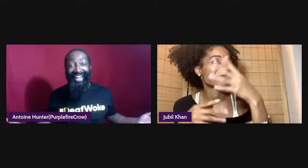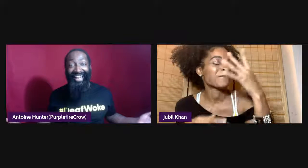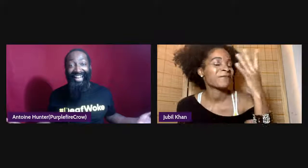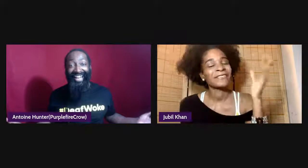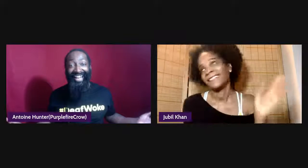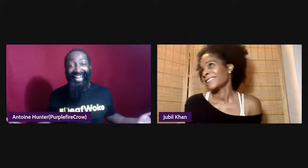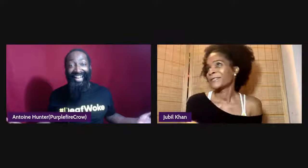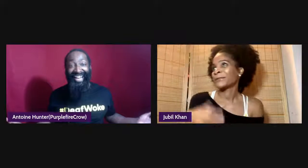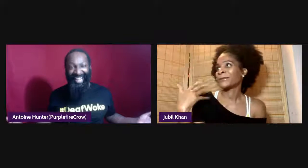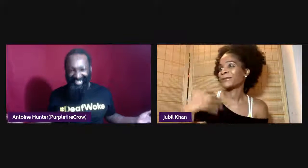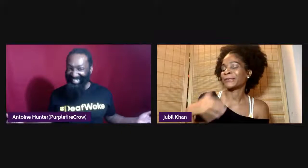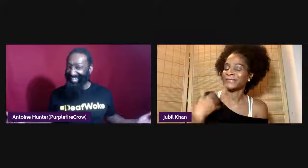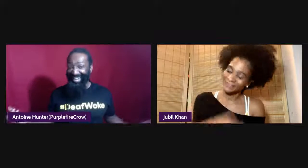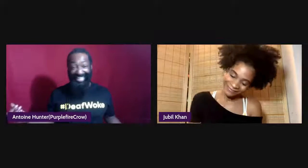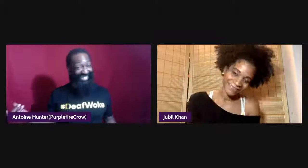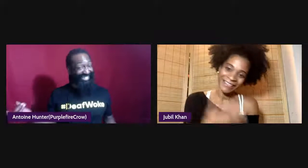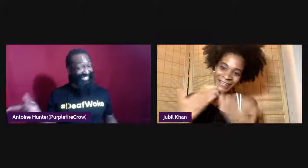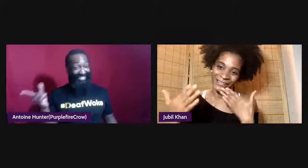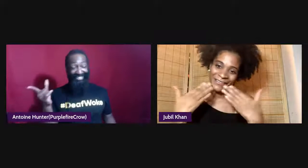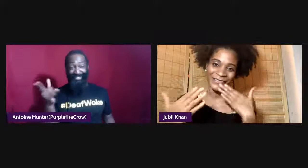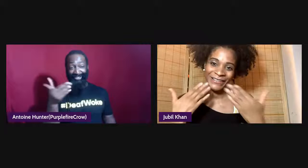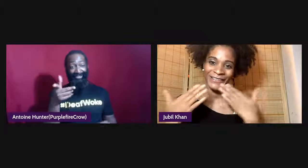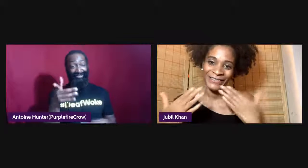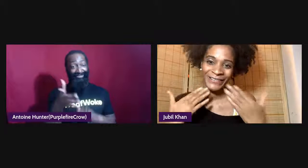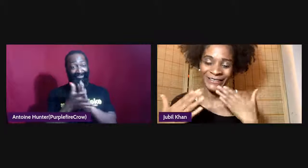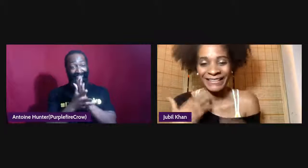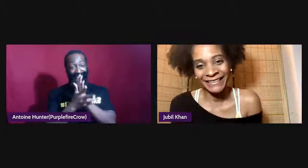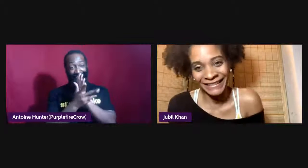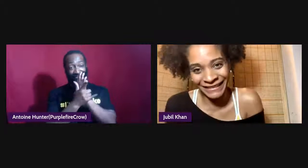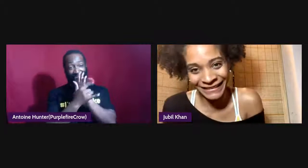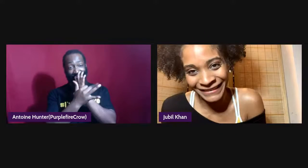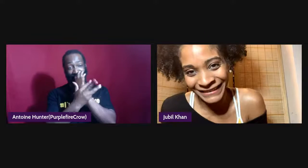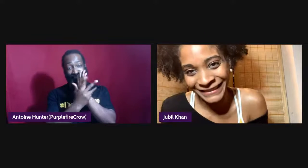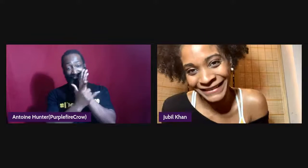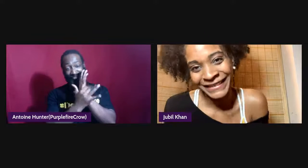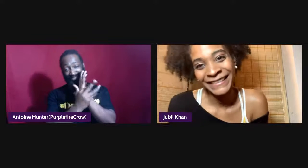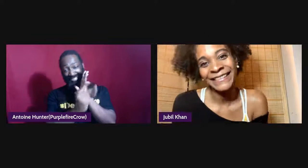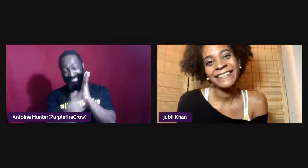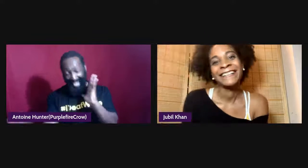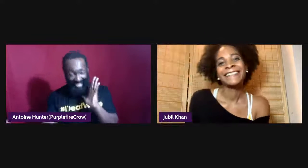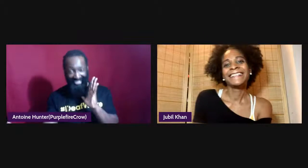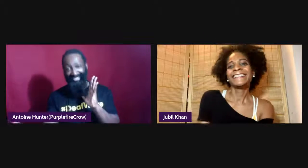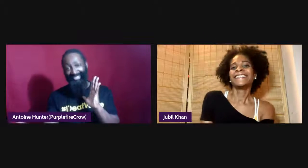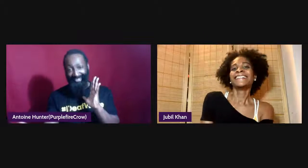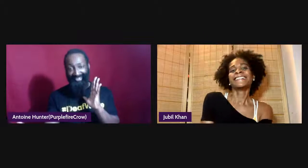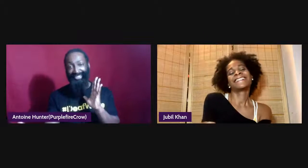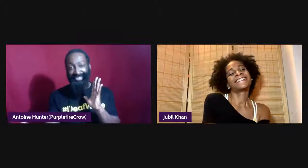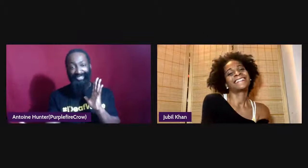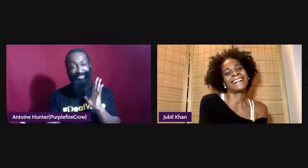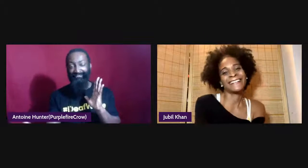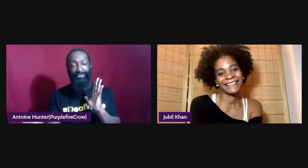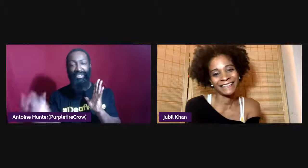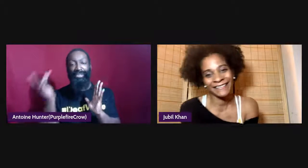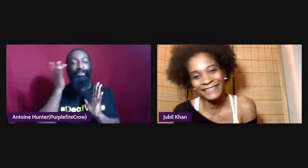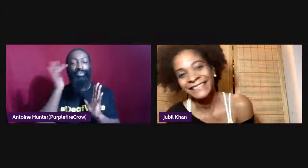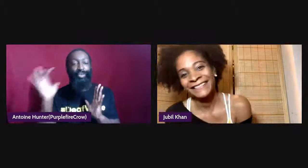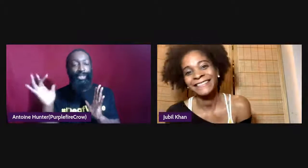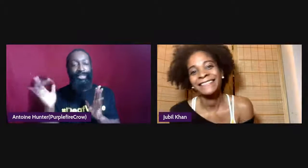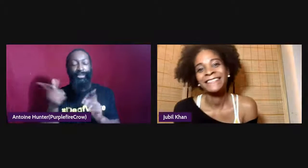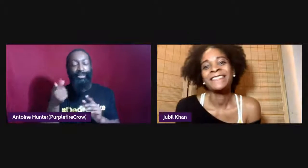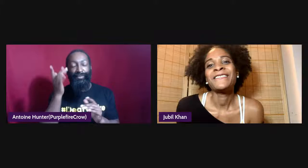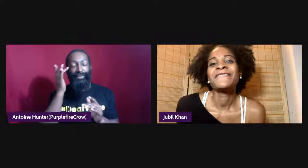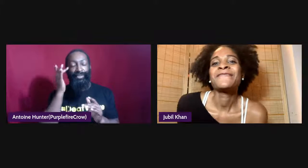Wow. Just the way you're going on, singing my praises. Thank you. You